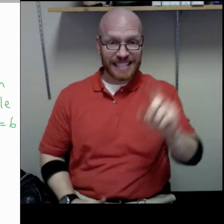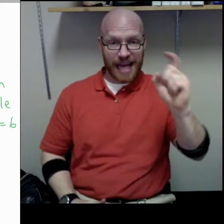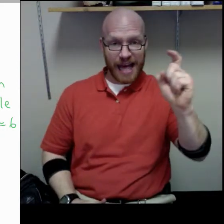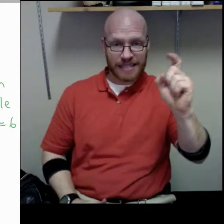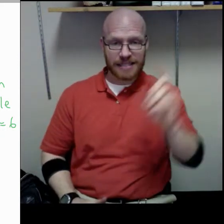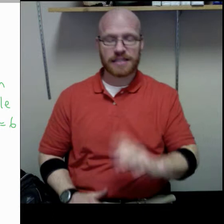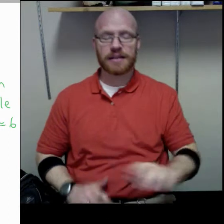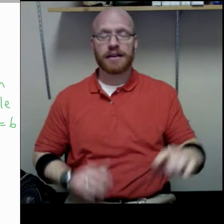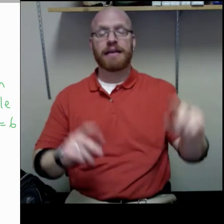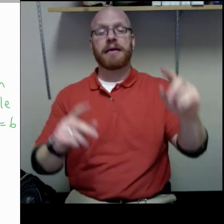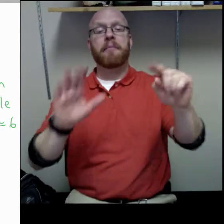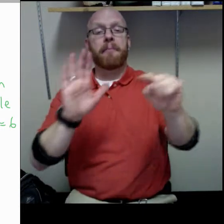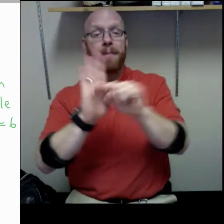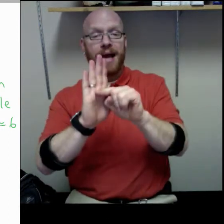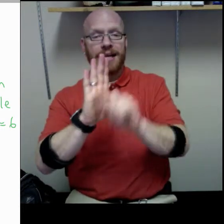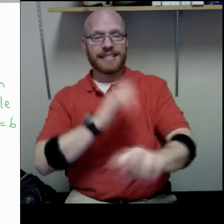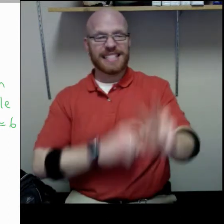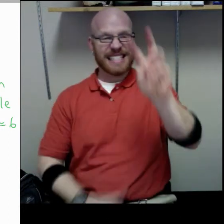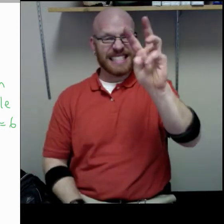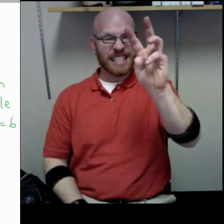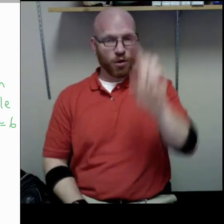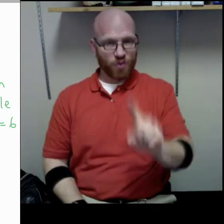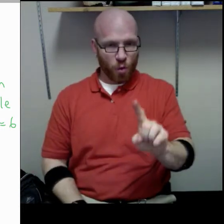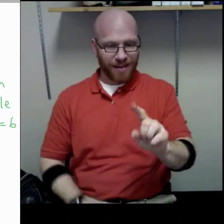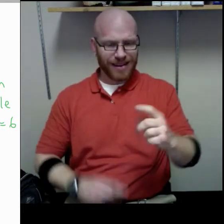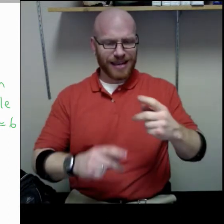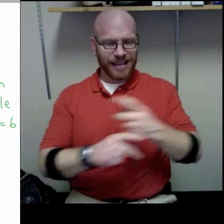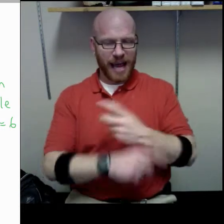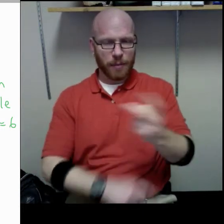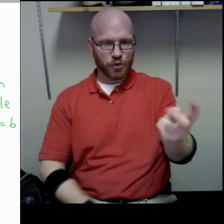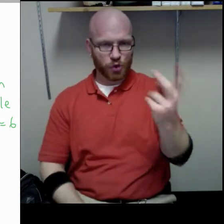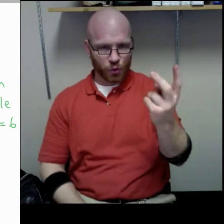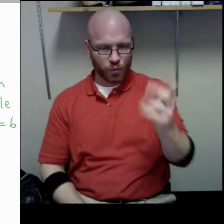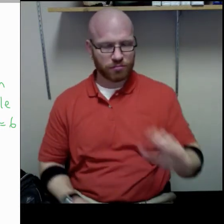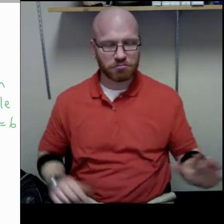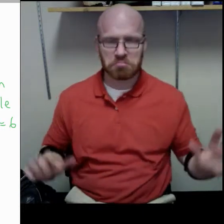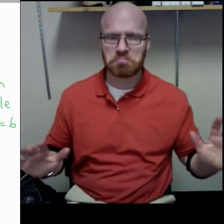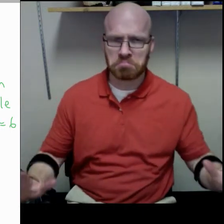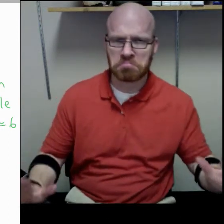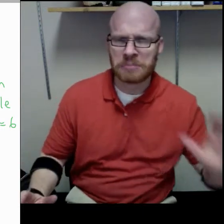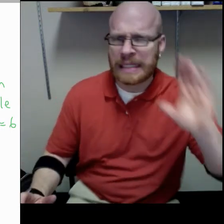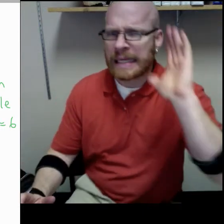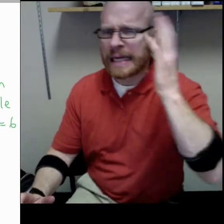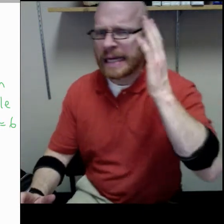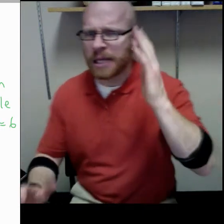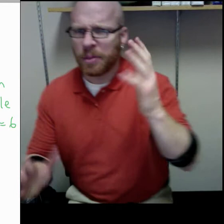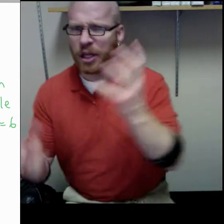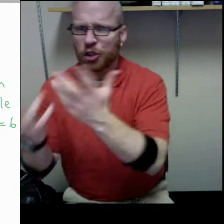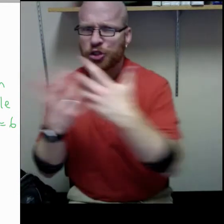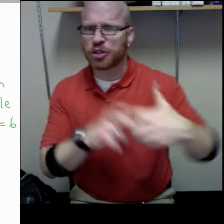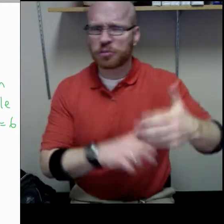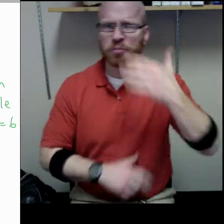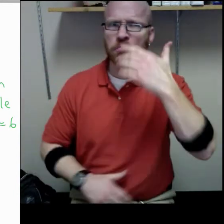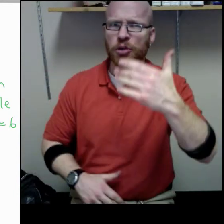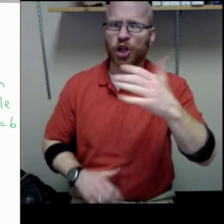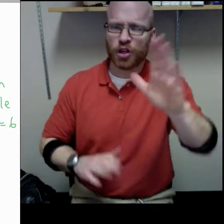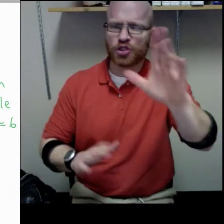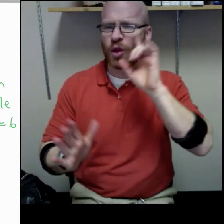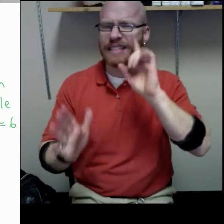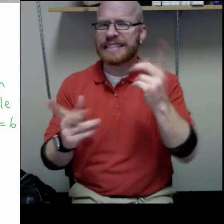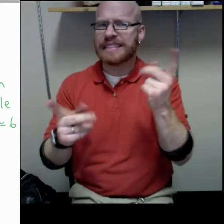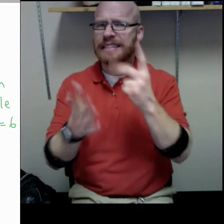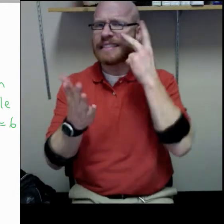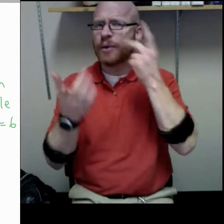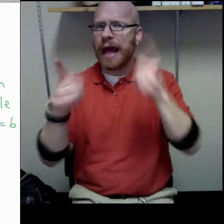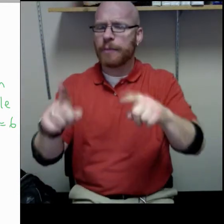1 sixth x minus 6 over 1 times 2. It appears pretty